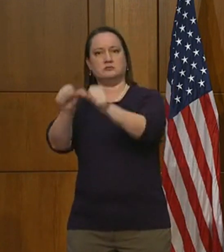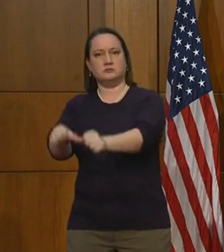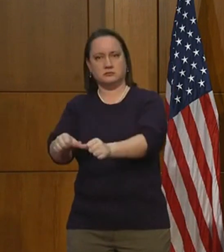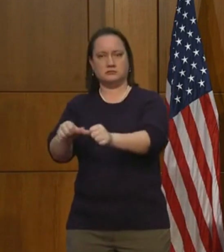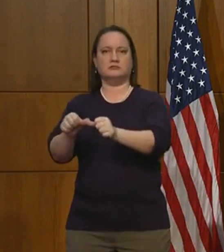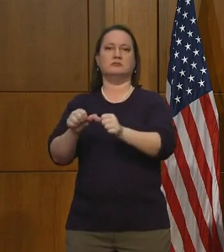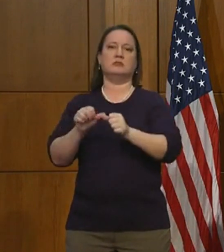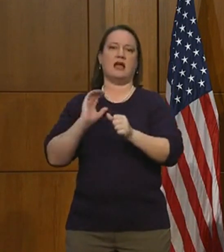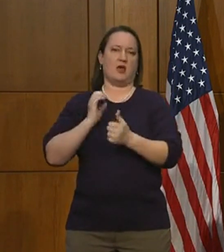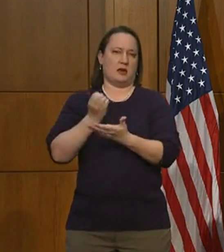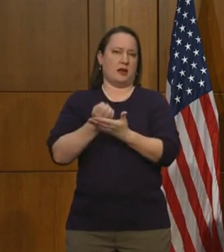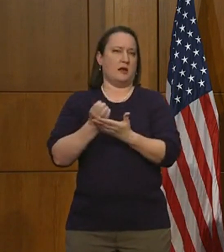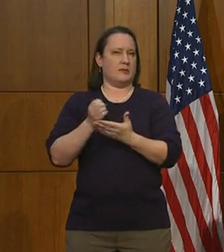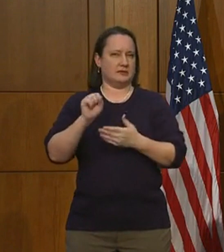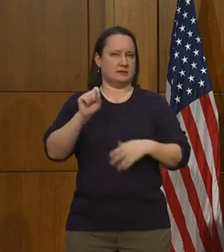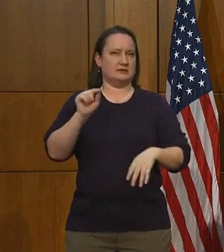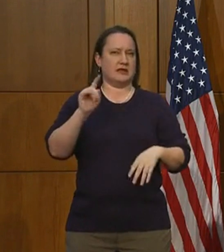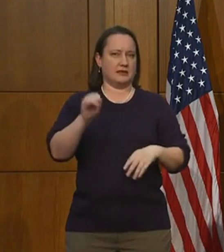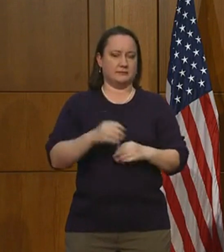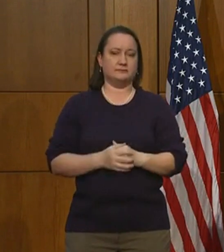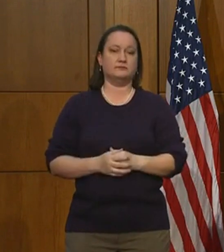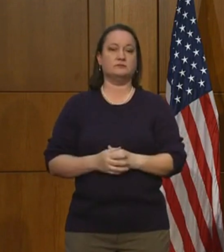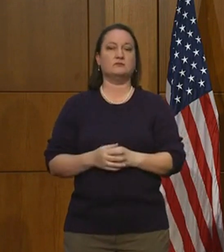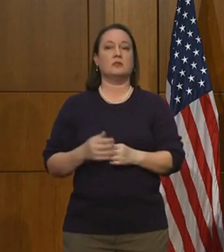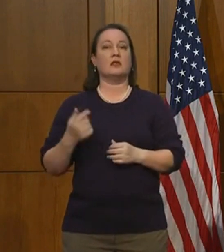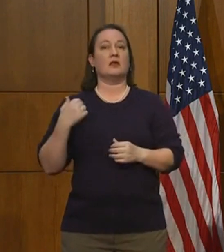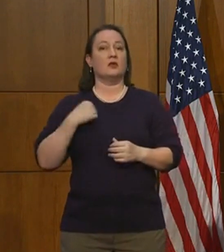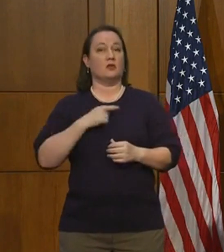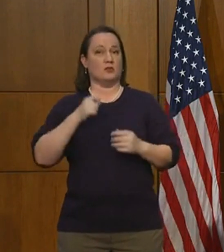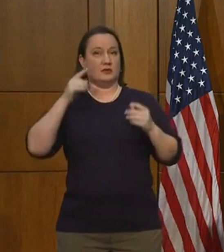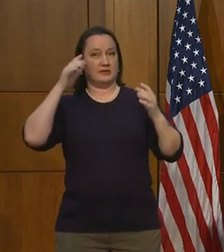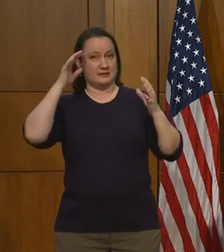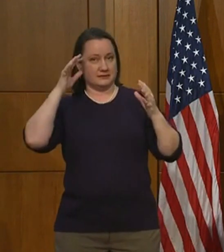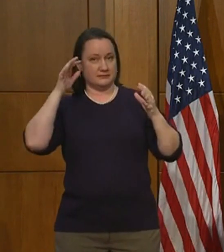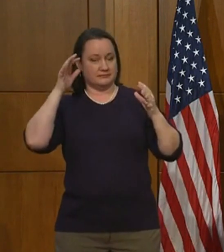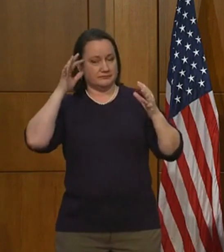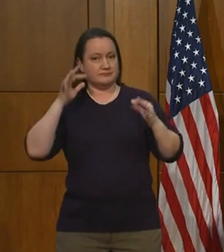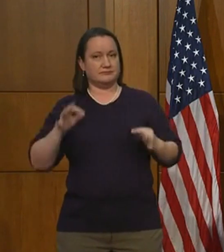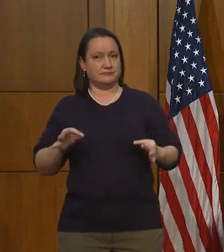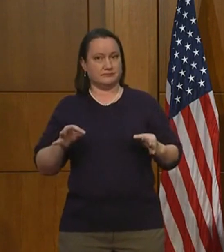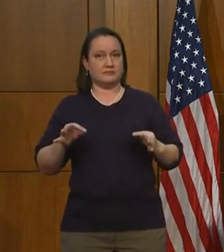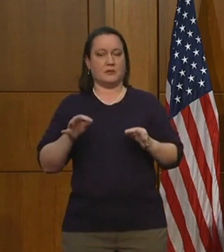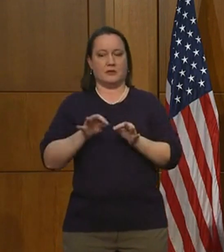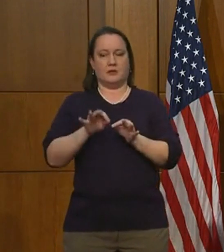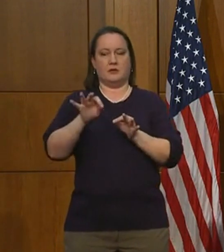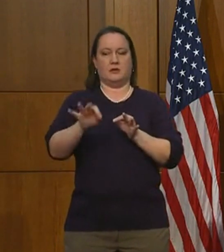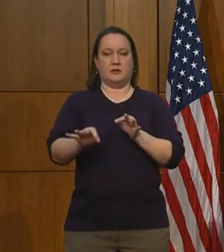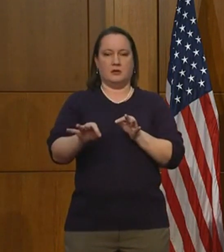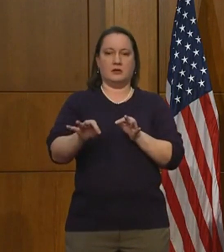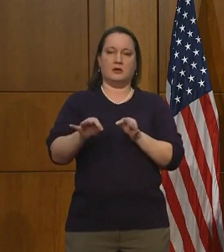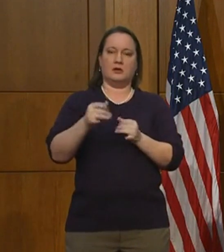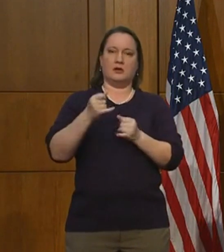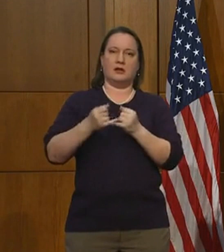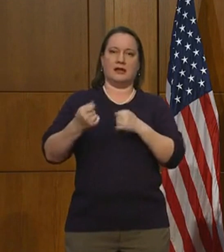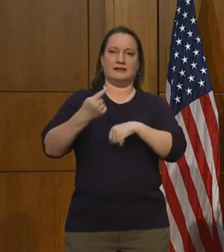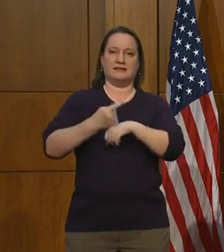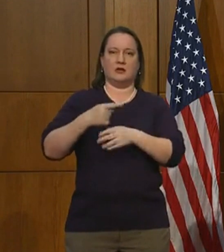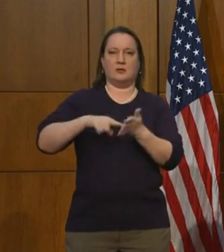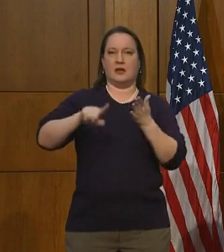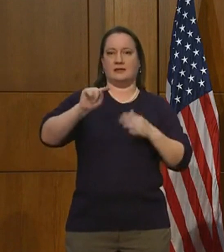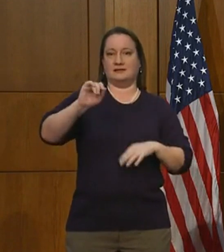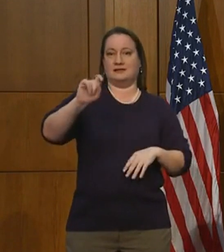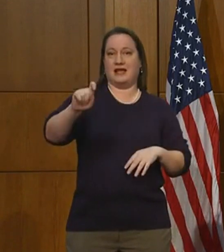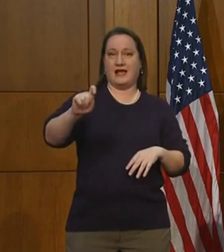decision to delay the tax filing payment for last year's taxes from May 1st to June 1st. We would have